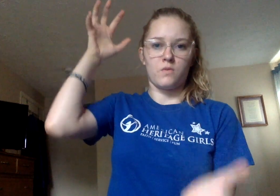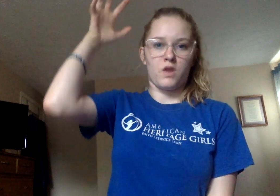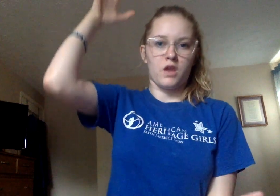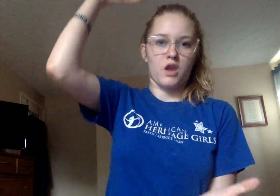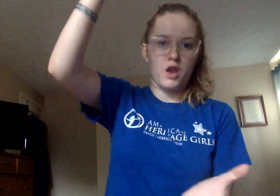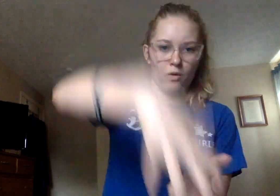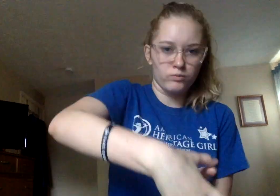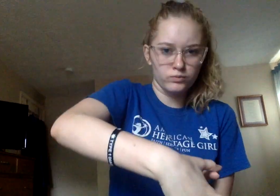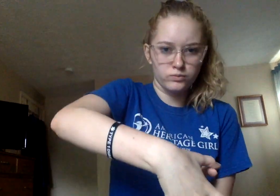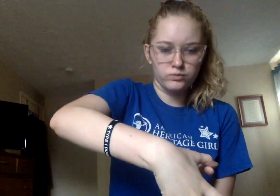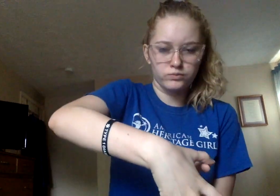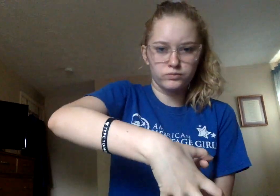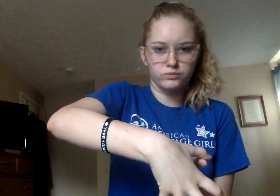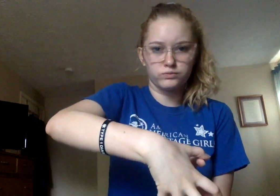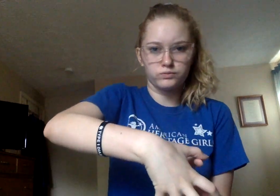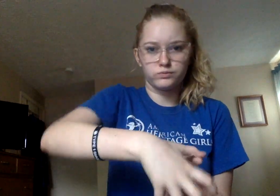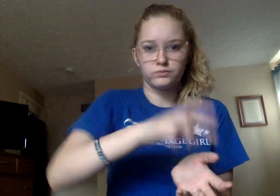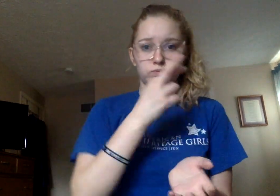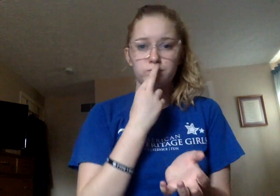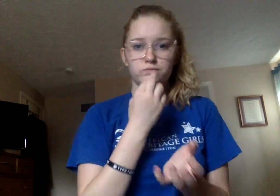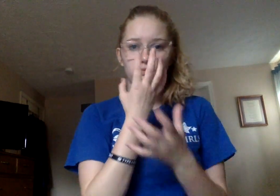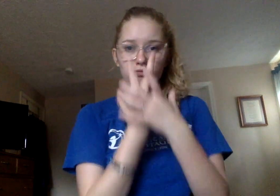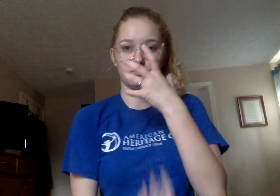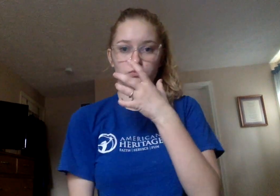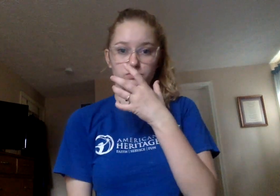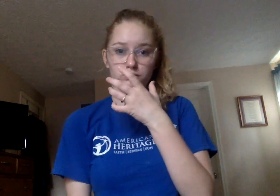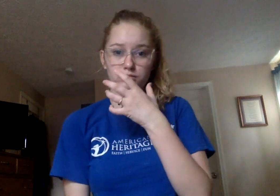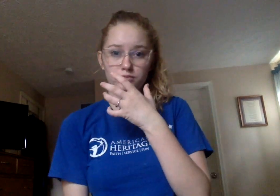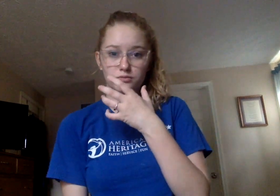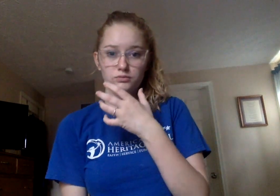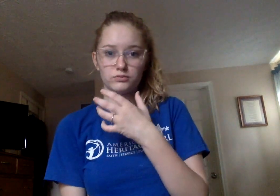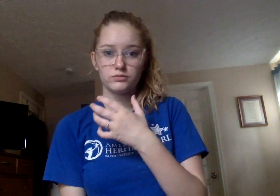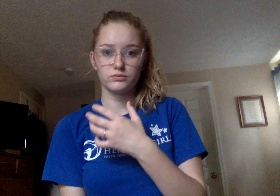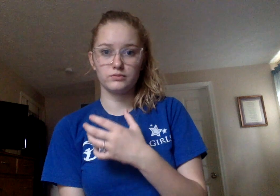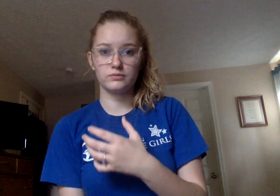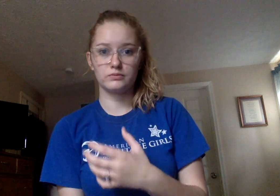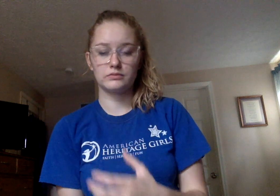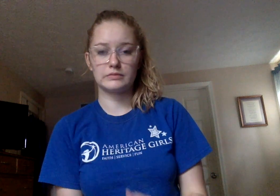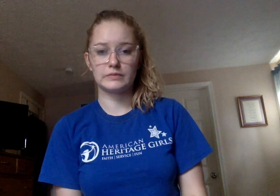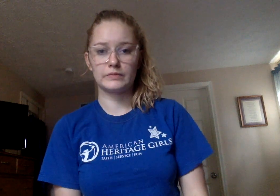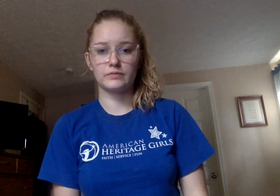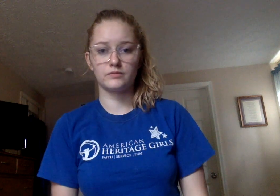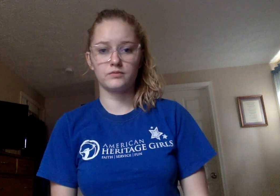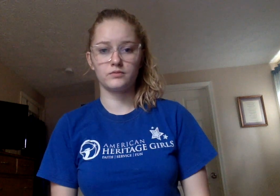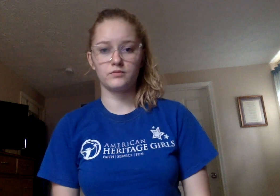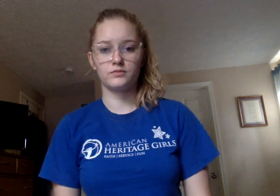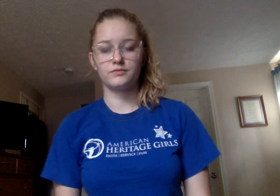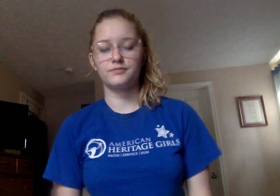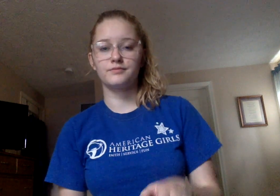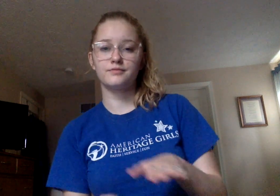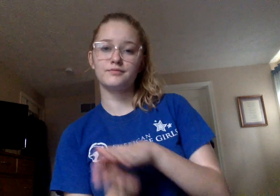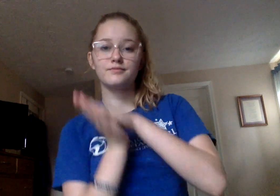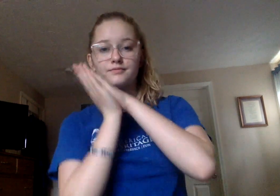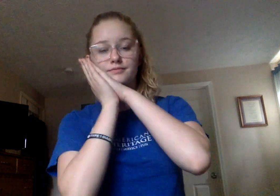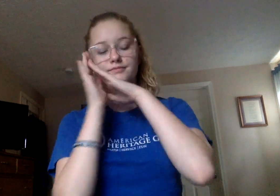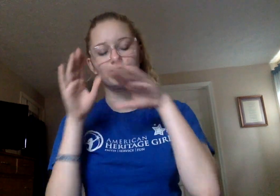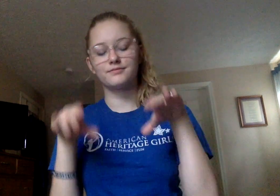leapt out of the bed and gobbled up Little Red Riding Hood in one big gulp. Then he lay down in the bed and fell fast